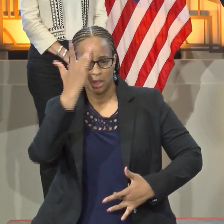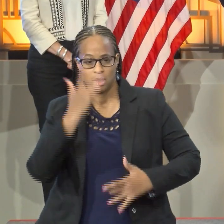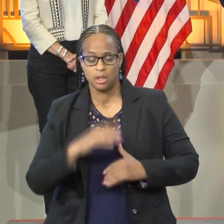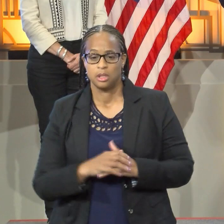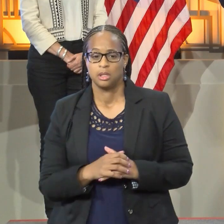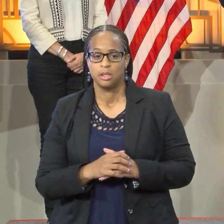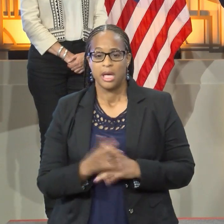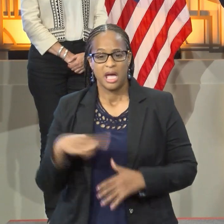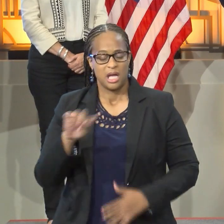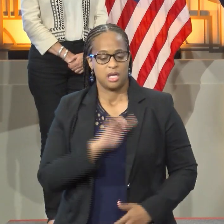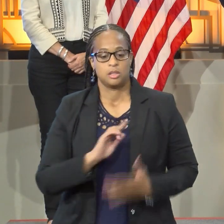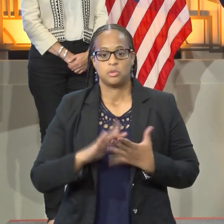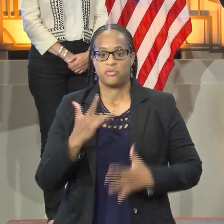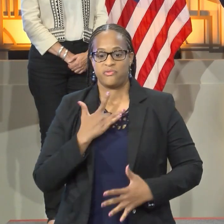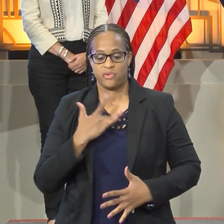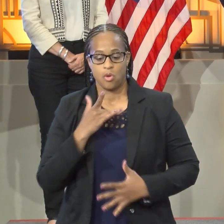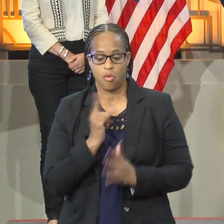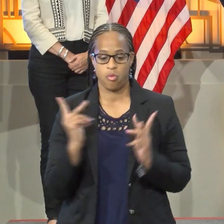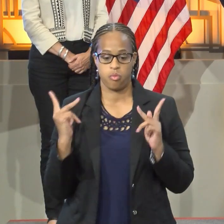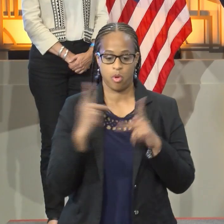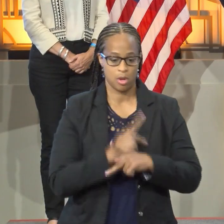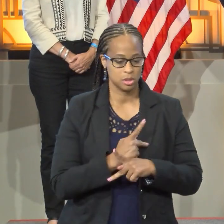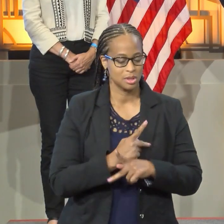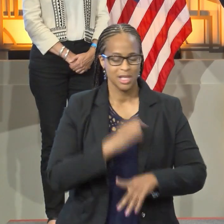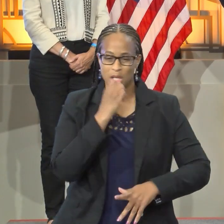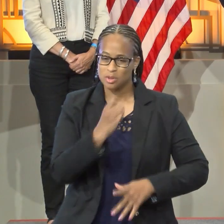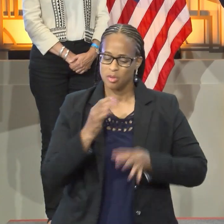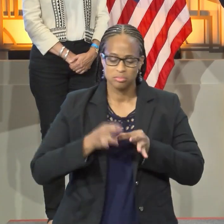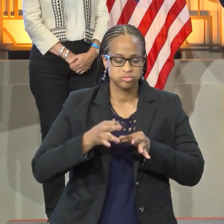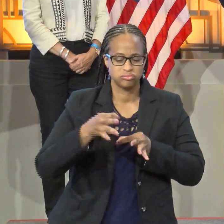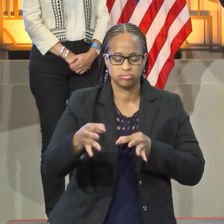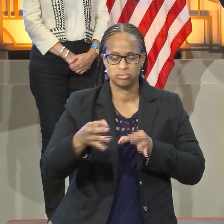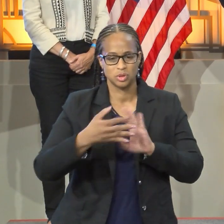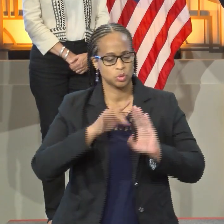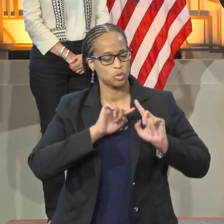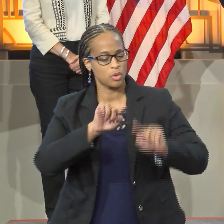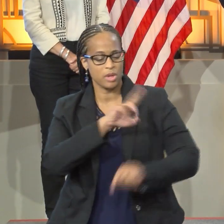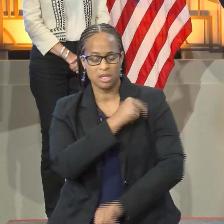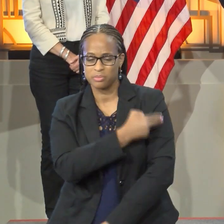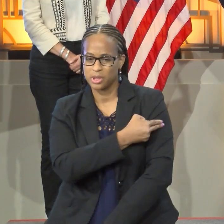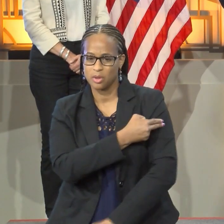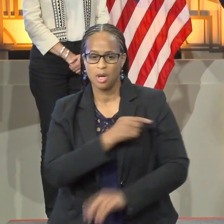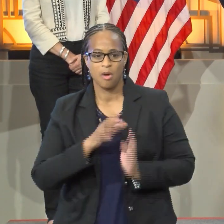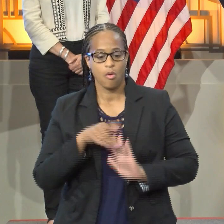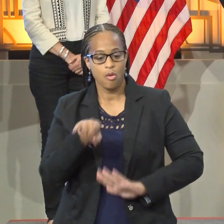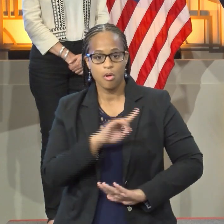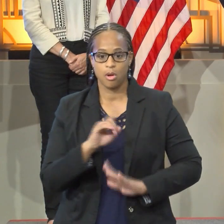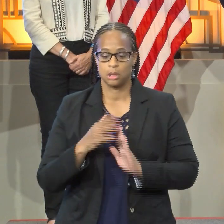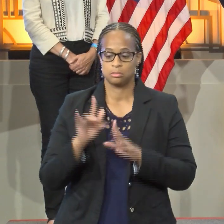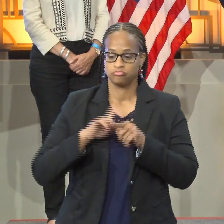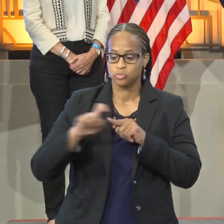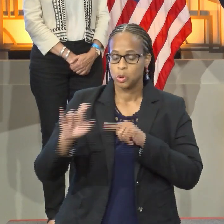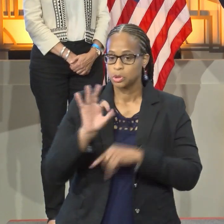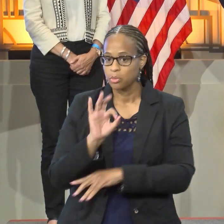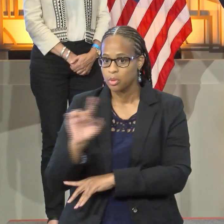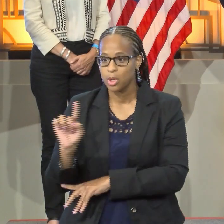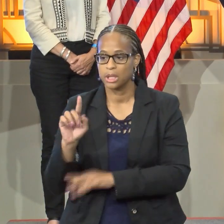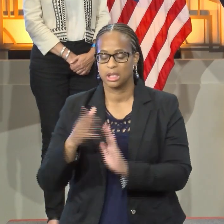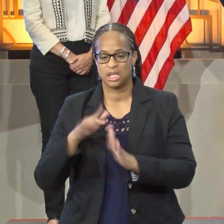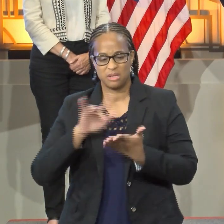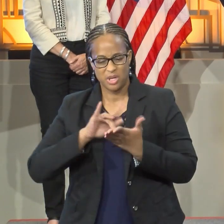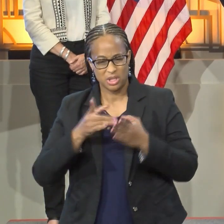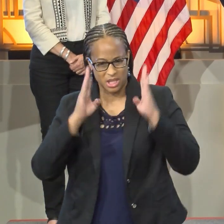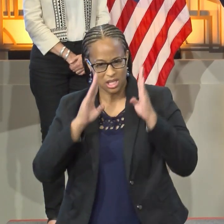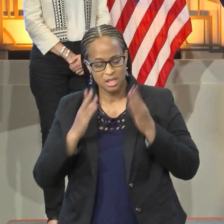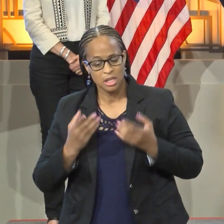getting progressively worse, do not wait to go to the hospital or seek medical attention. Give yourself